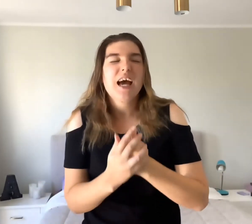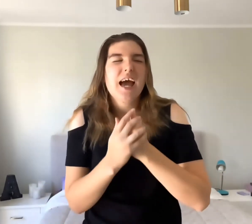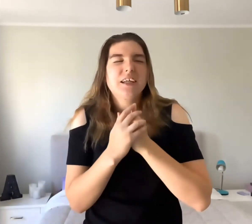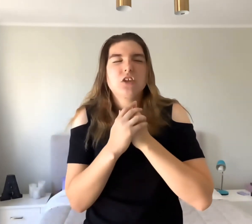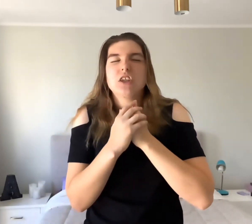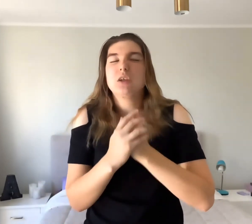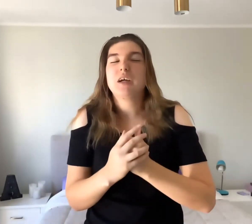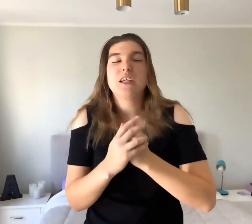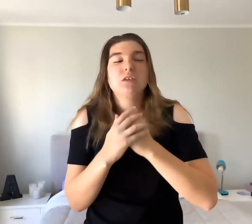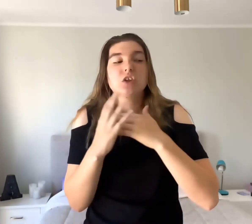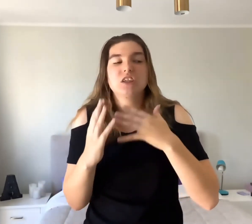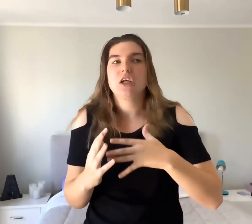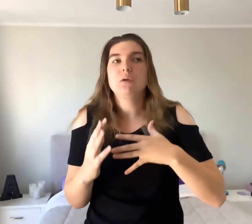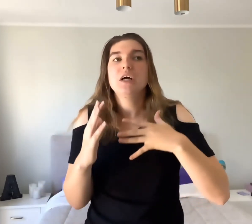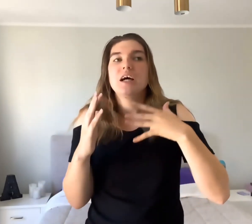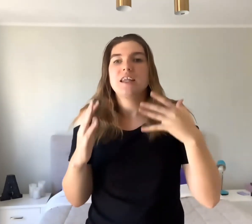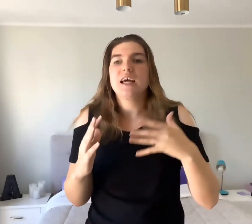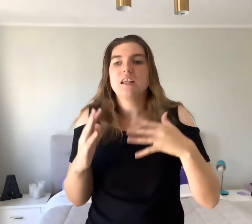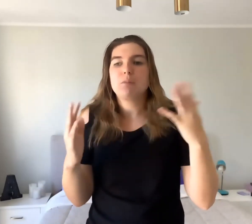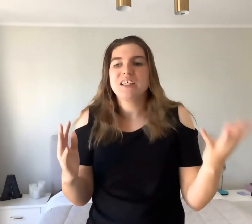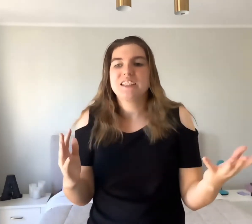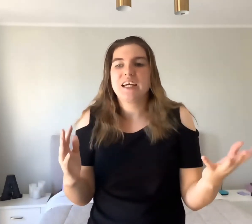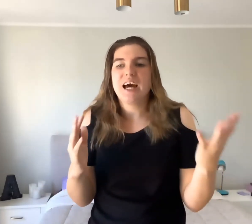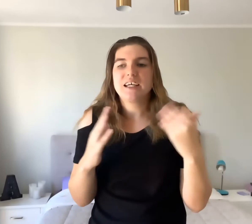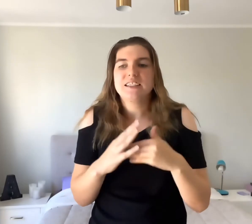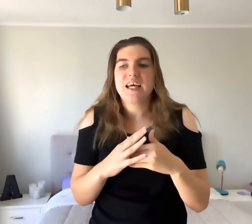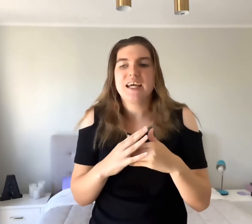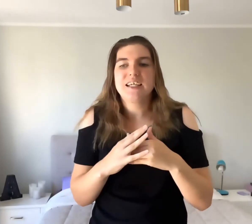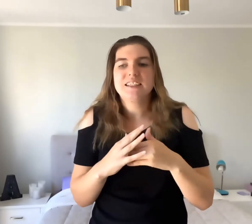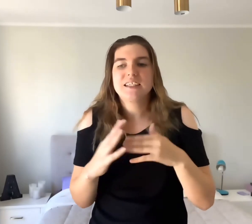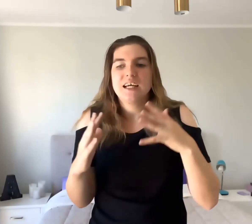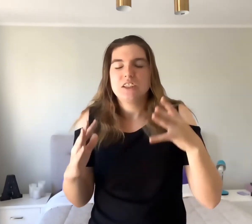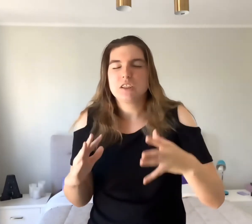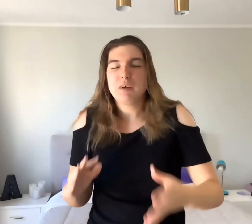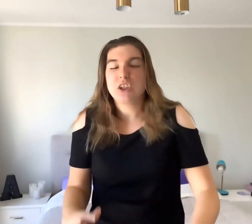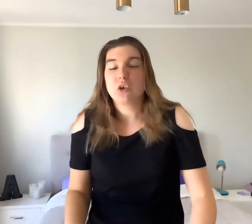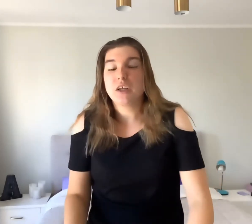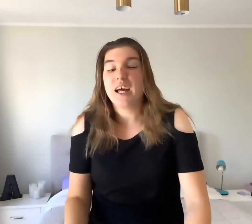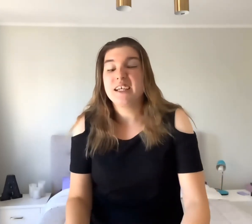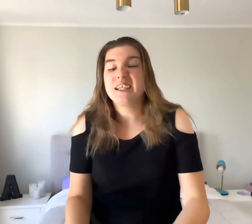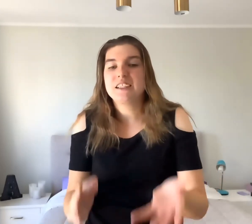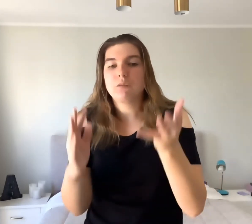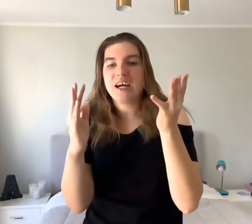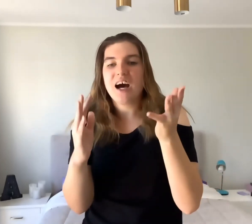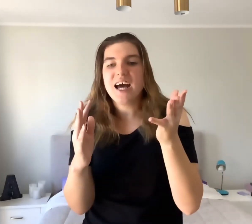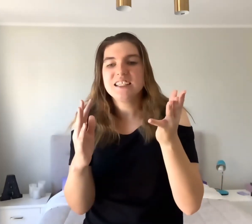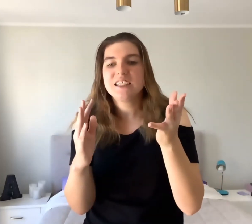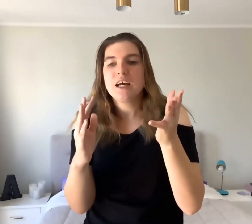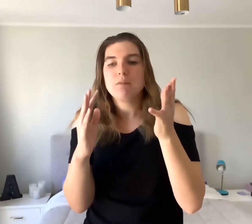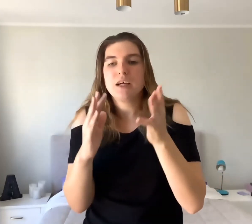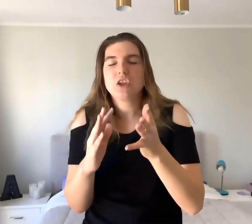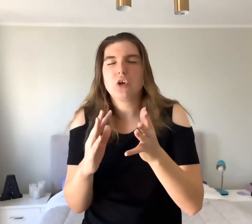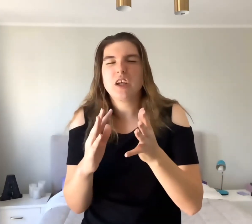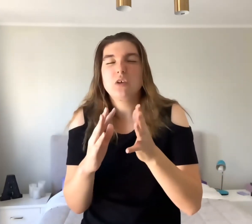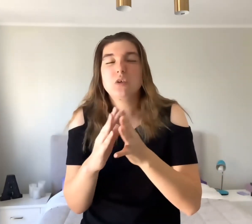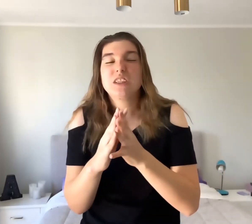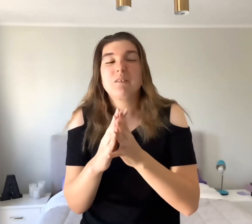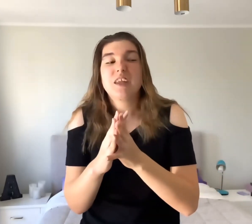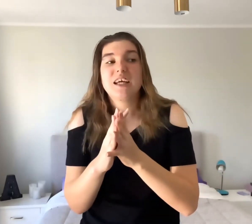and you're just doing it just you, then the best thing I can say is just make sure that it's the right height, make sure that you use something that